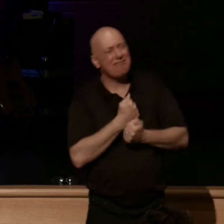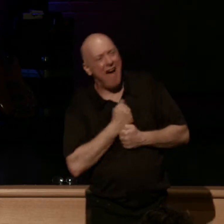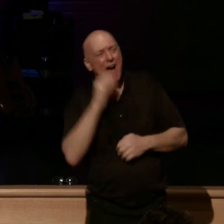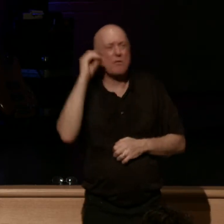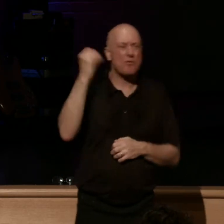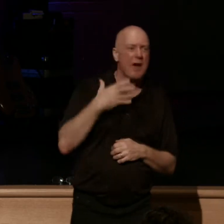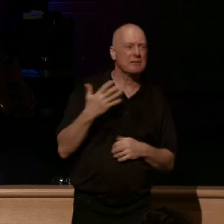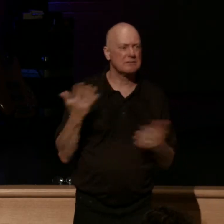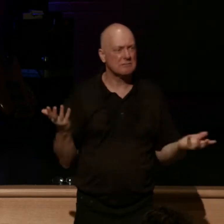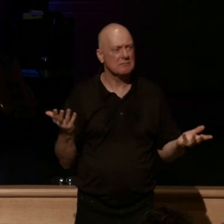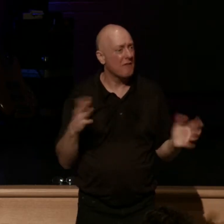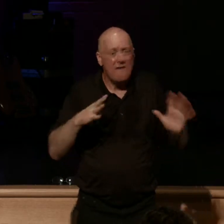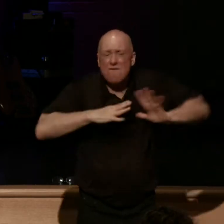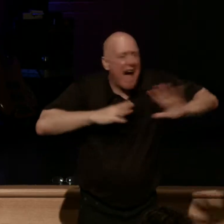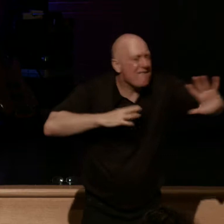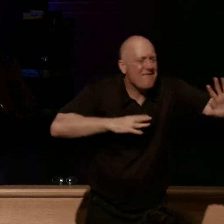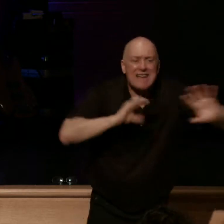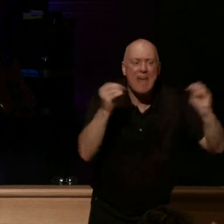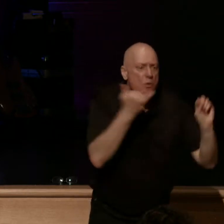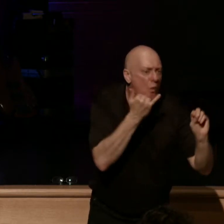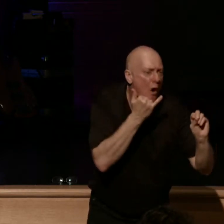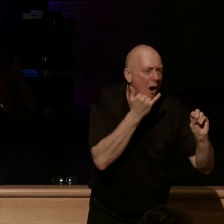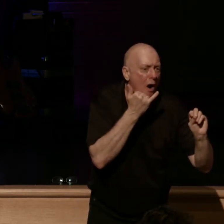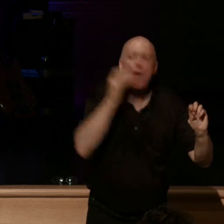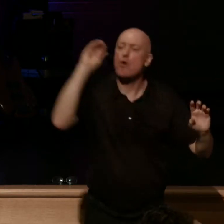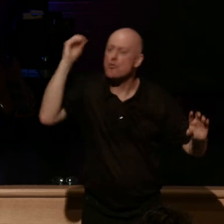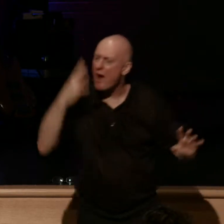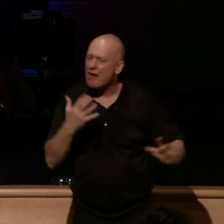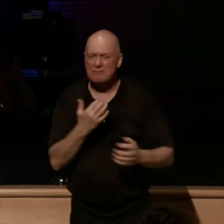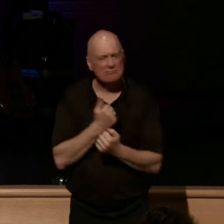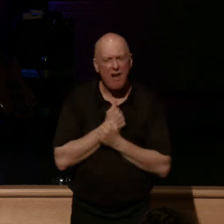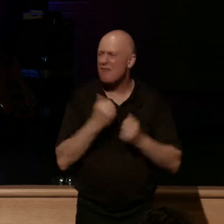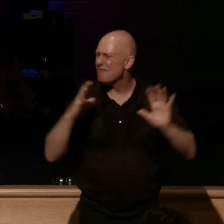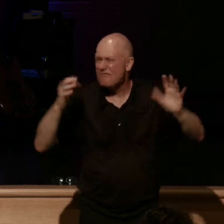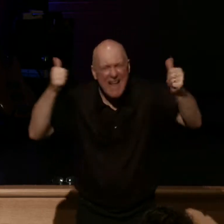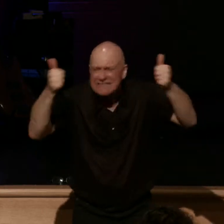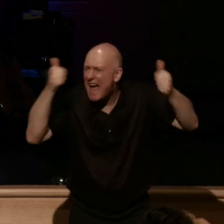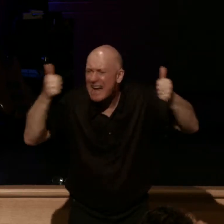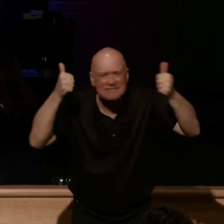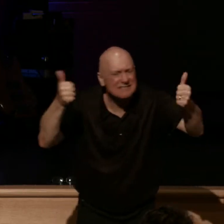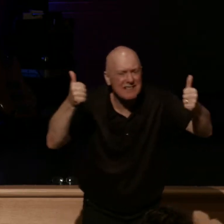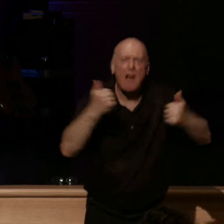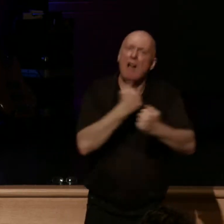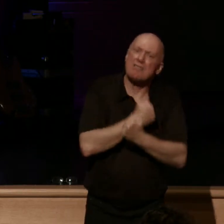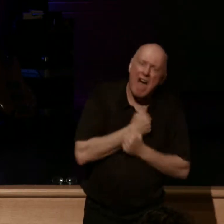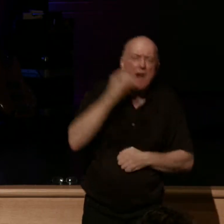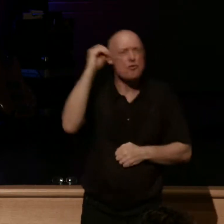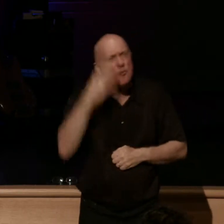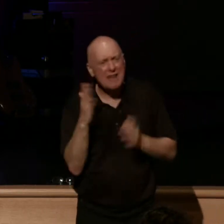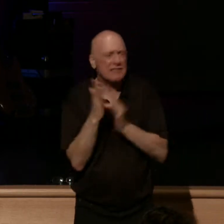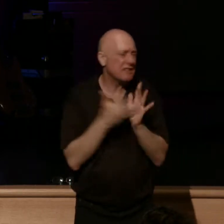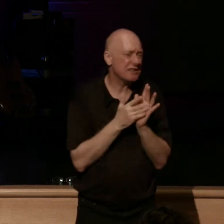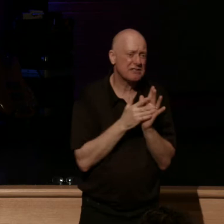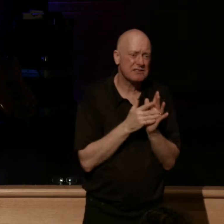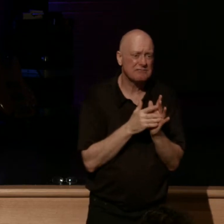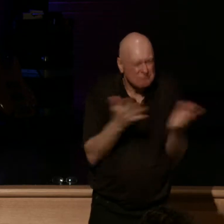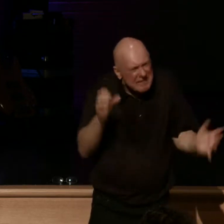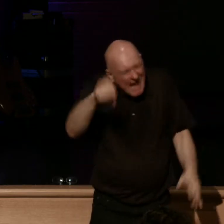that? Love it. Fantastic. Fantastic. The love and grace of Jesus.